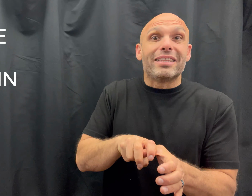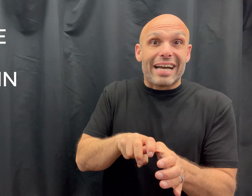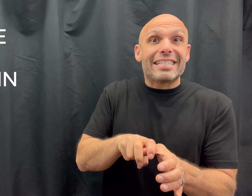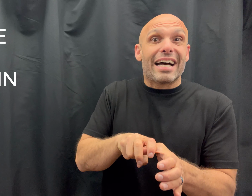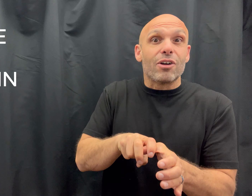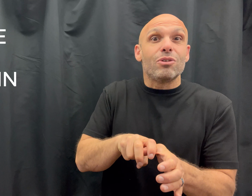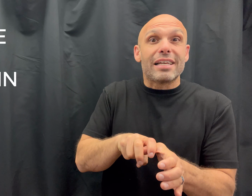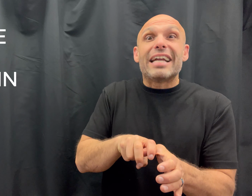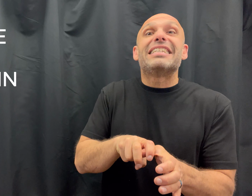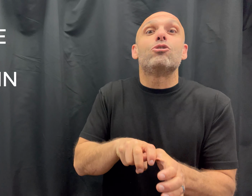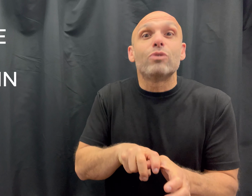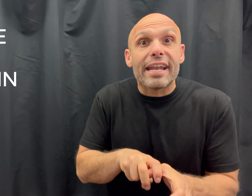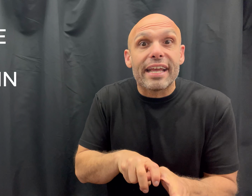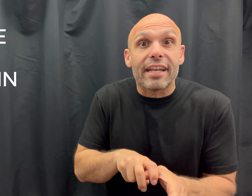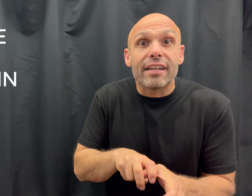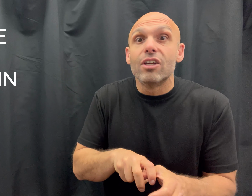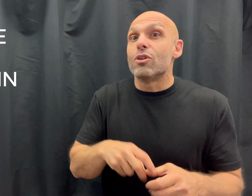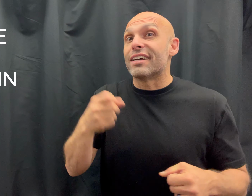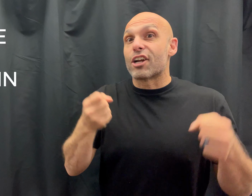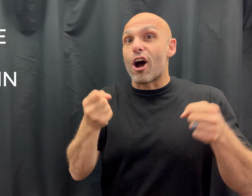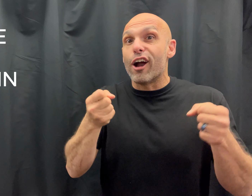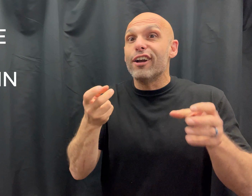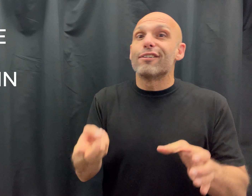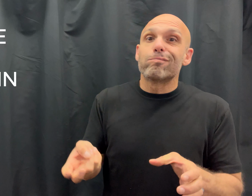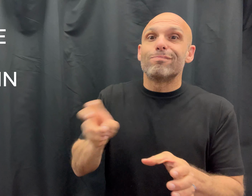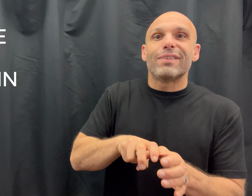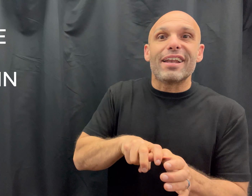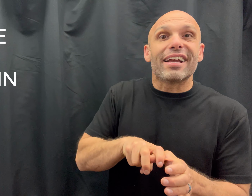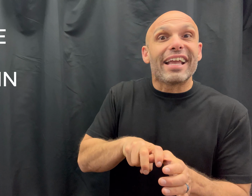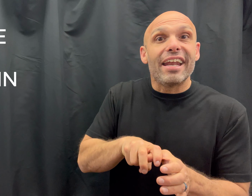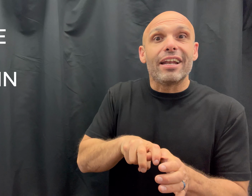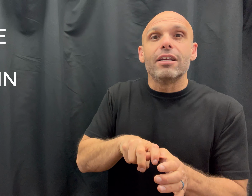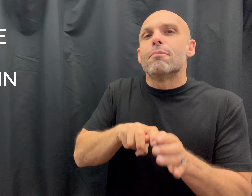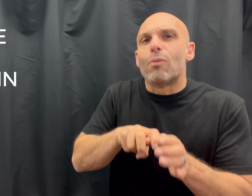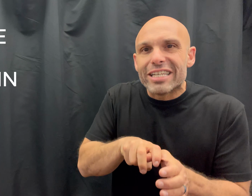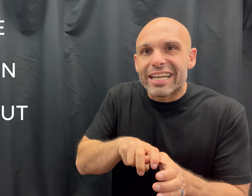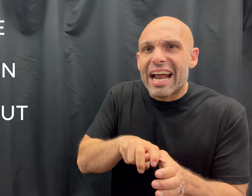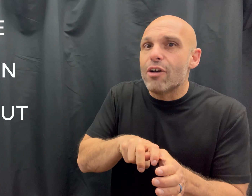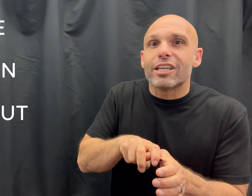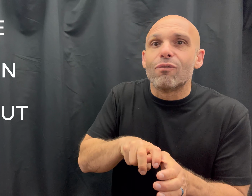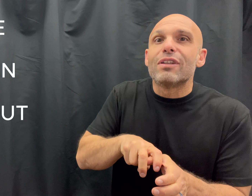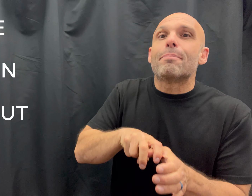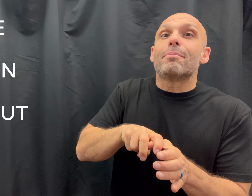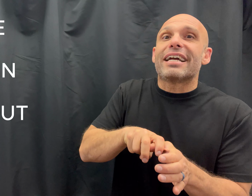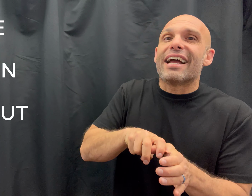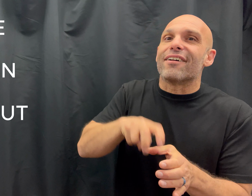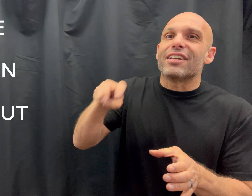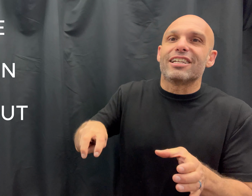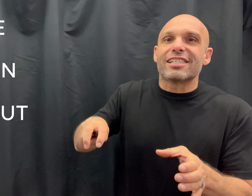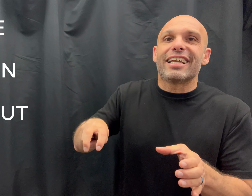that's how you sign to get in. You got the car and you get in. But when you get out, you don't flip upside down, you just get